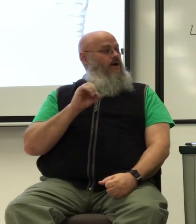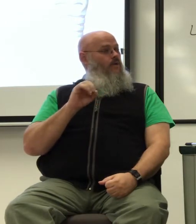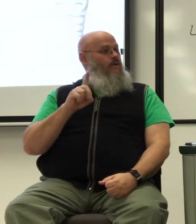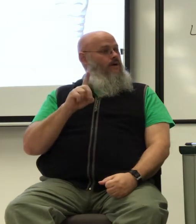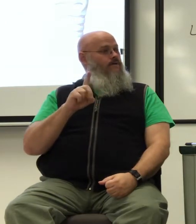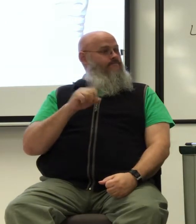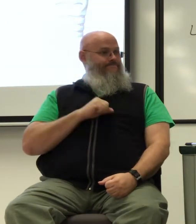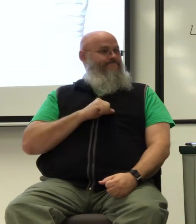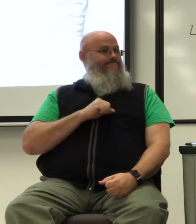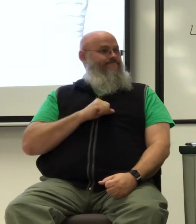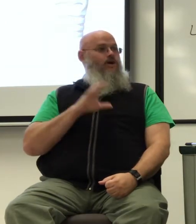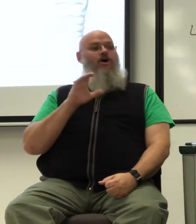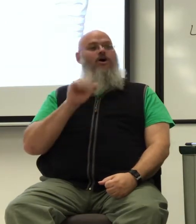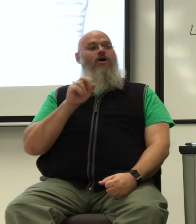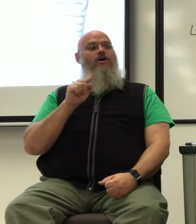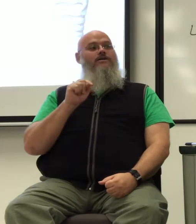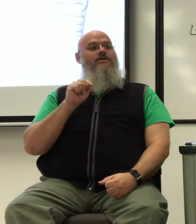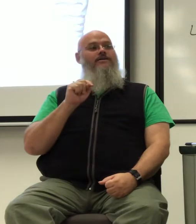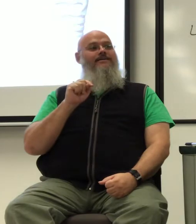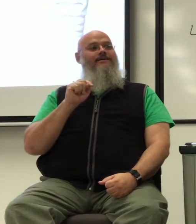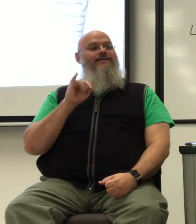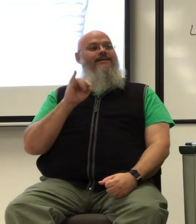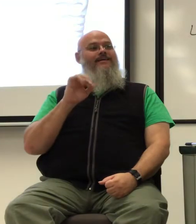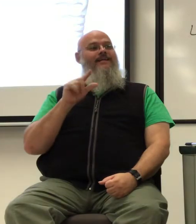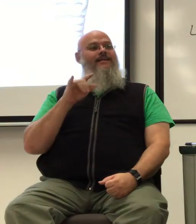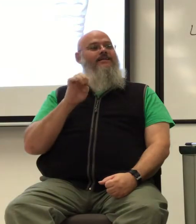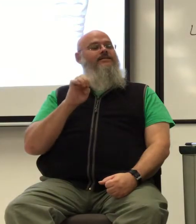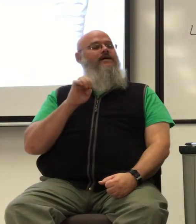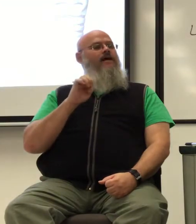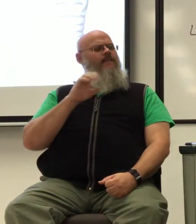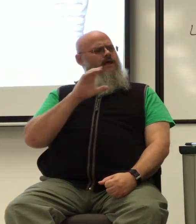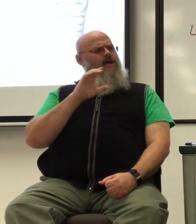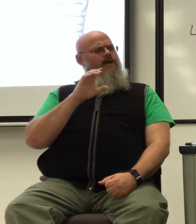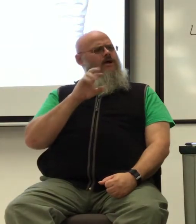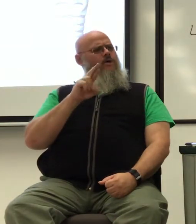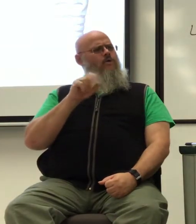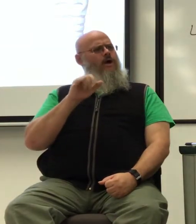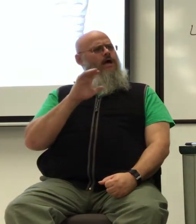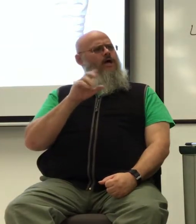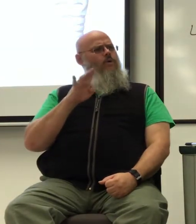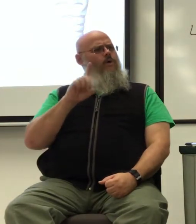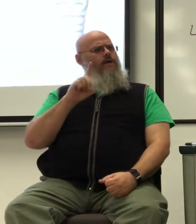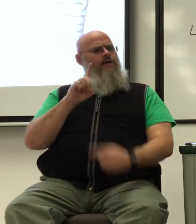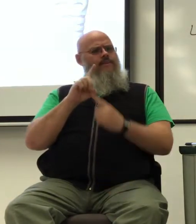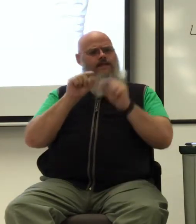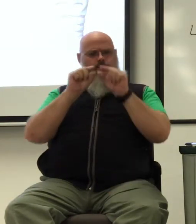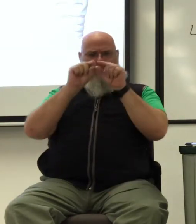They say it looks like, well, cricoid means ring shape. So imagine a class ring,